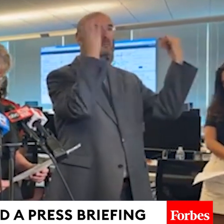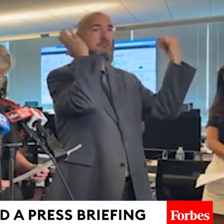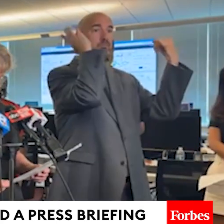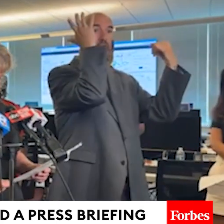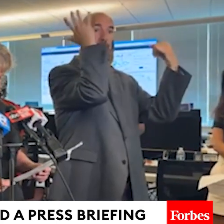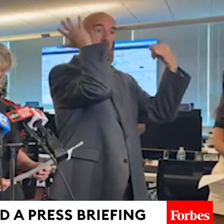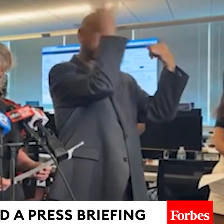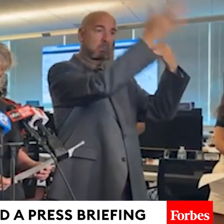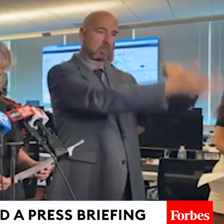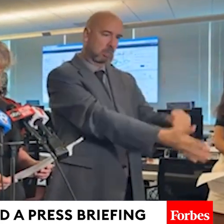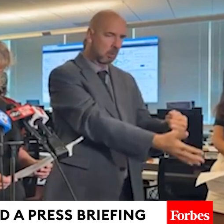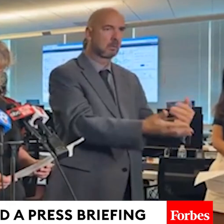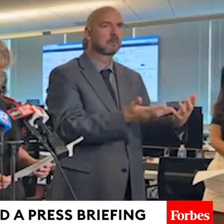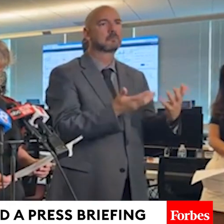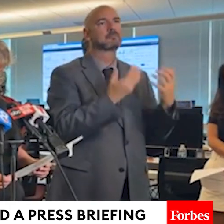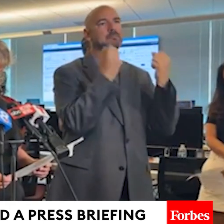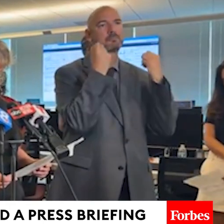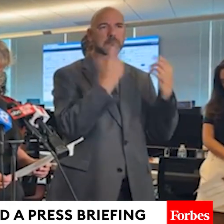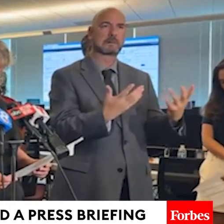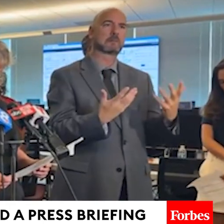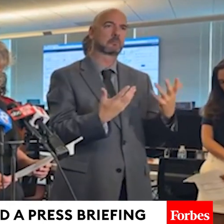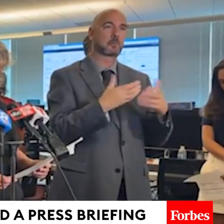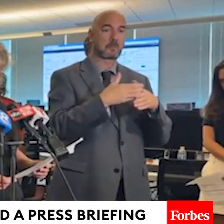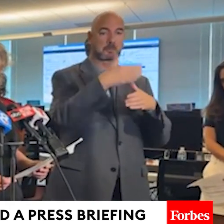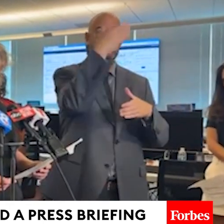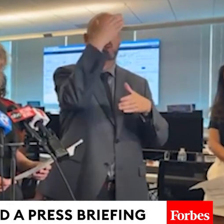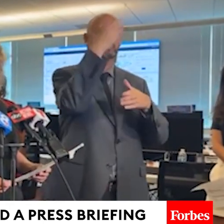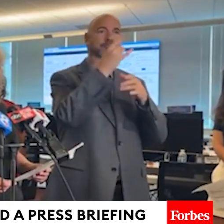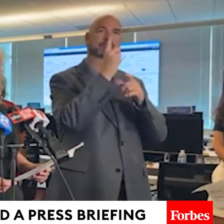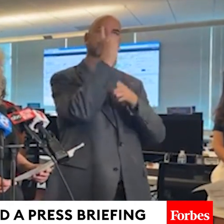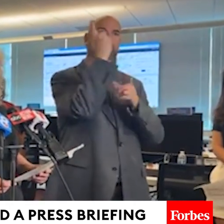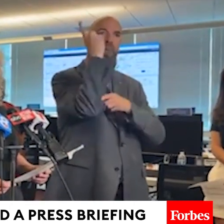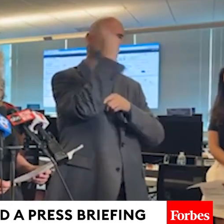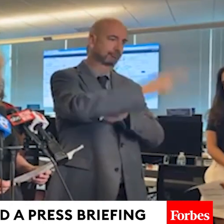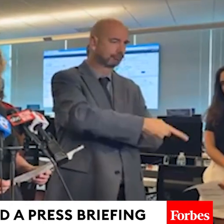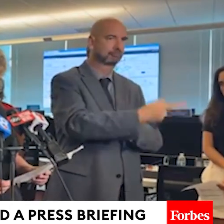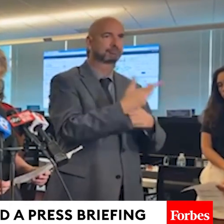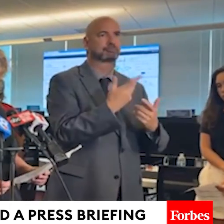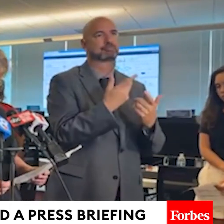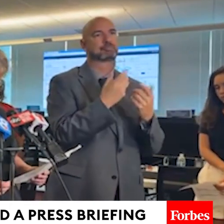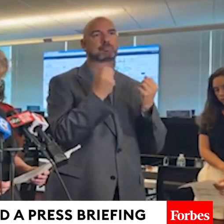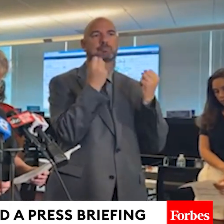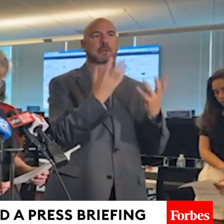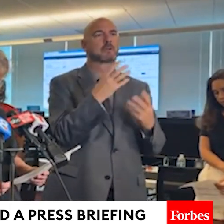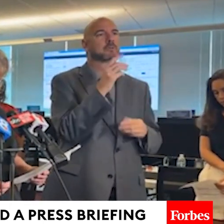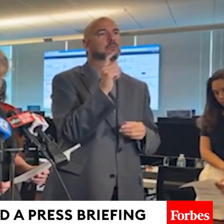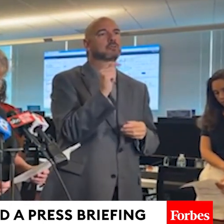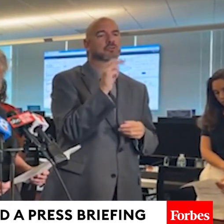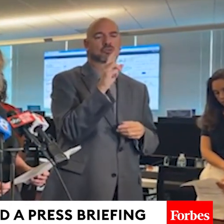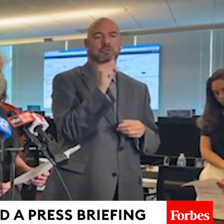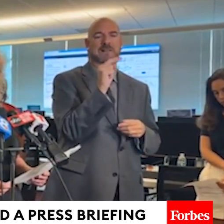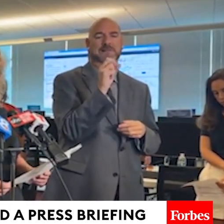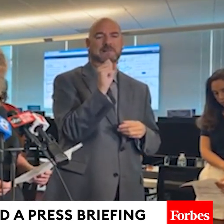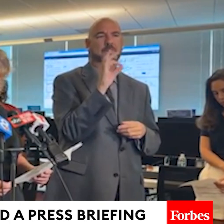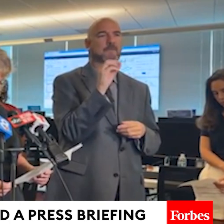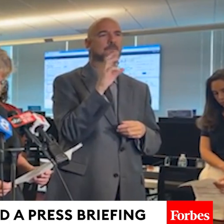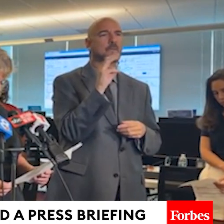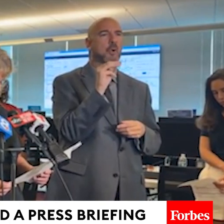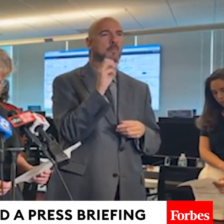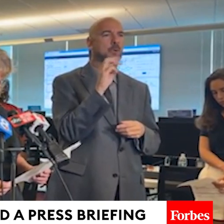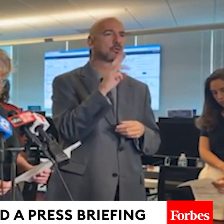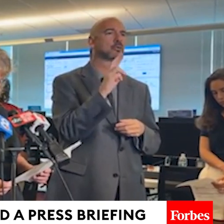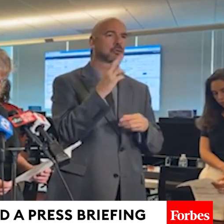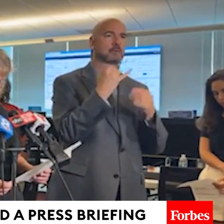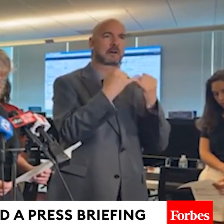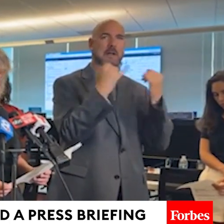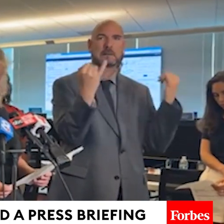poles. Some of the more severe impacts have been our transmission lines, mostly due to debris, but the good news is that